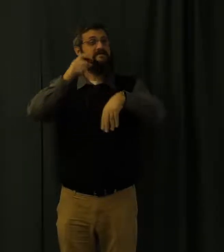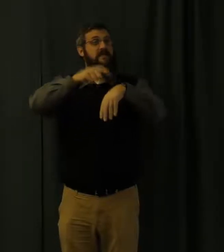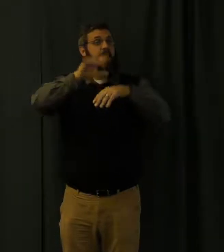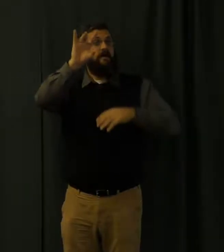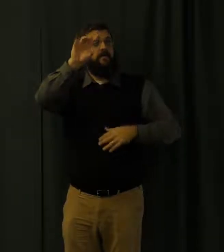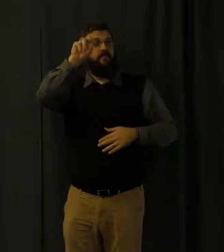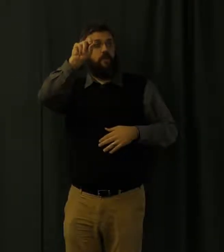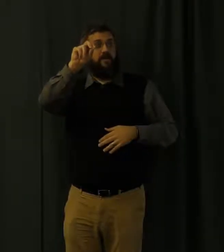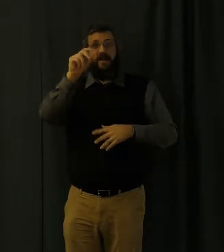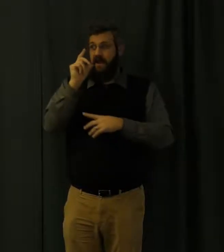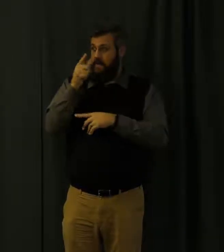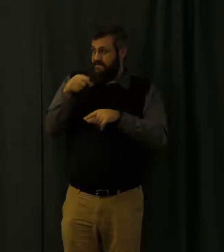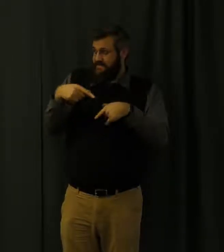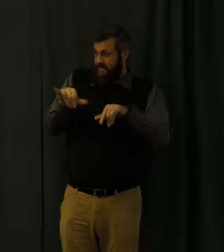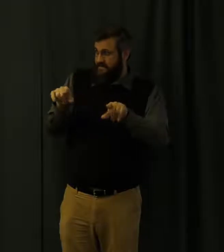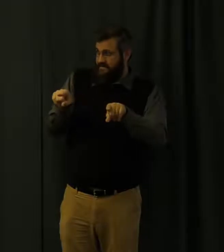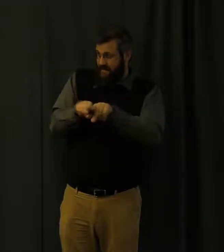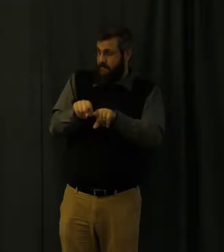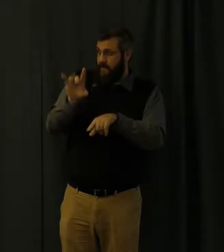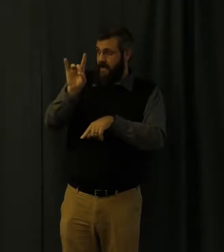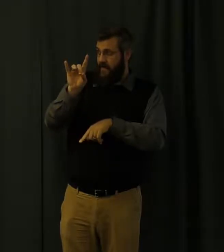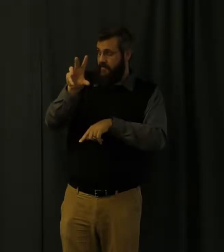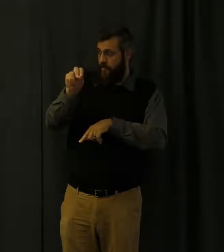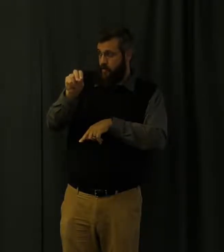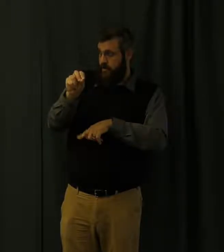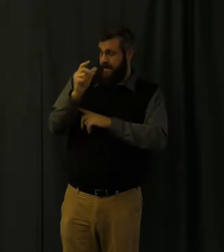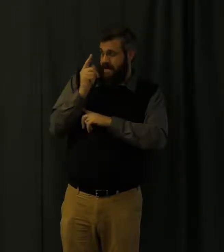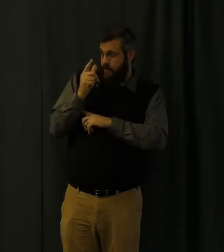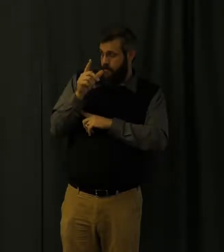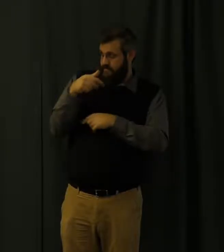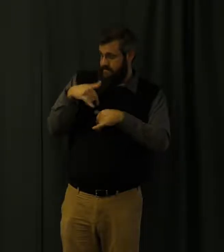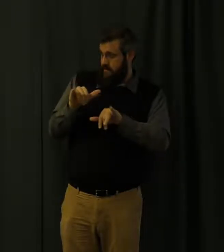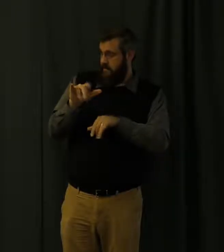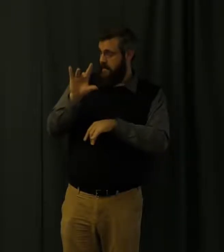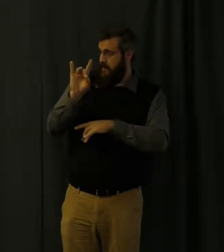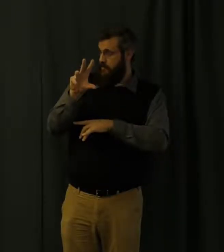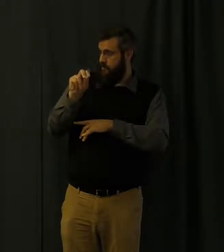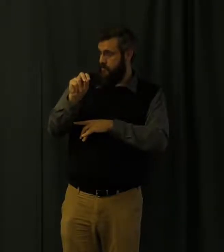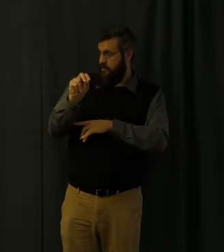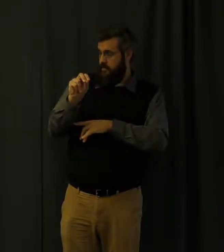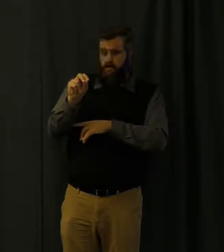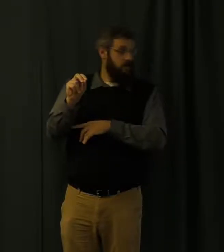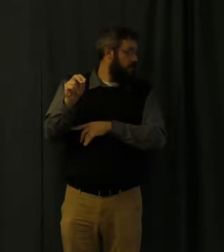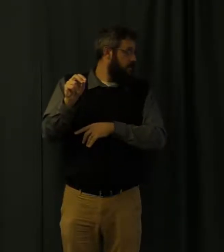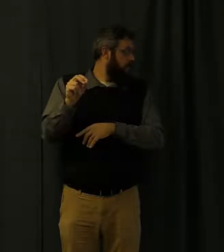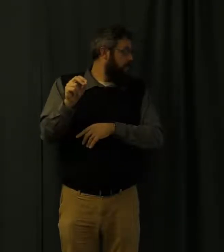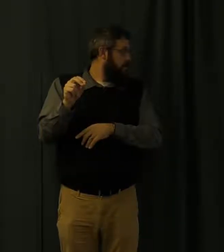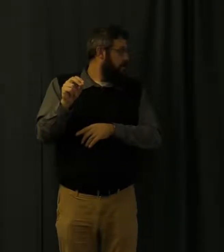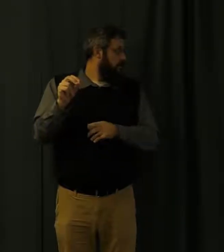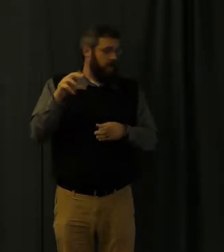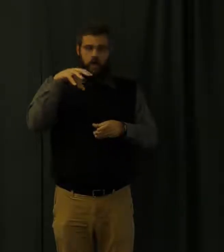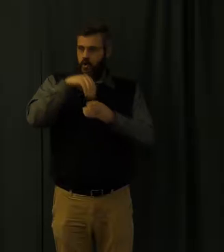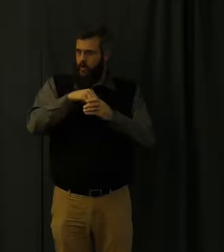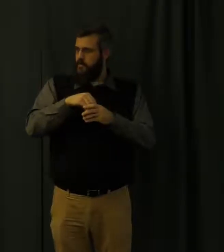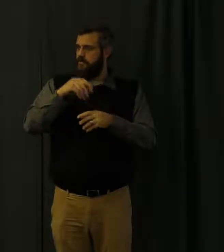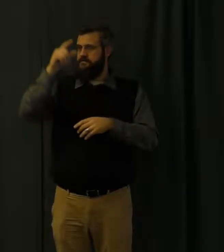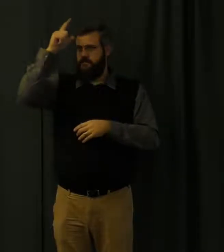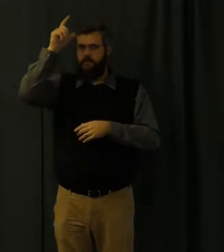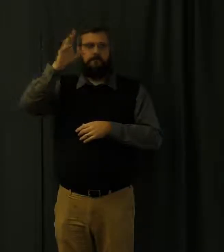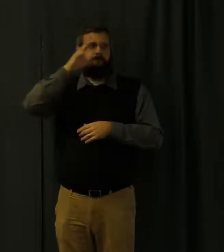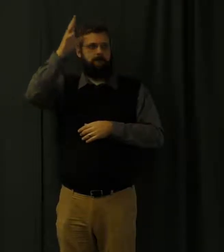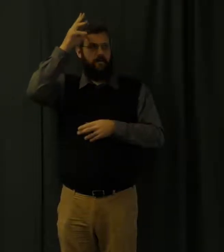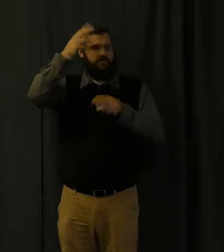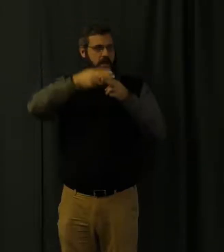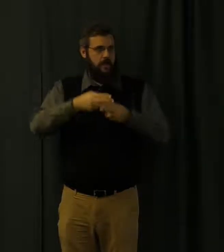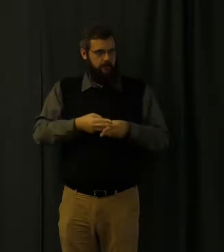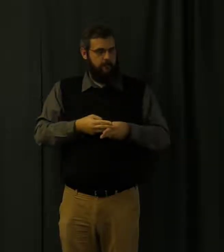Later at 8:30, same minute, okay, I've got his parents' names. Okay? You guys with